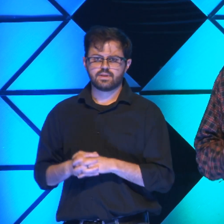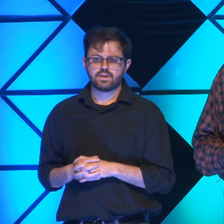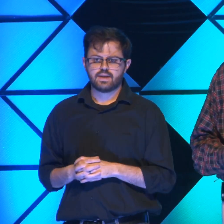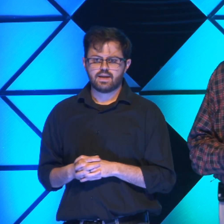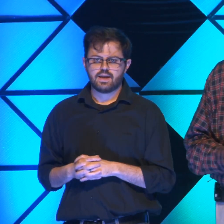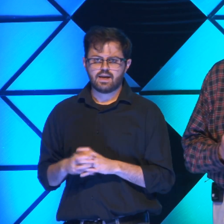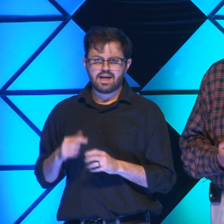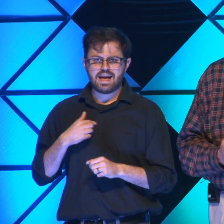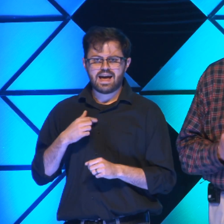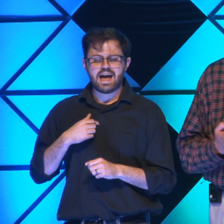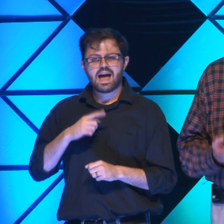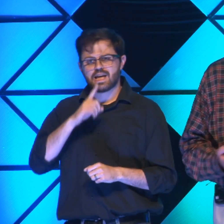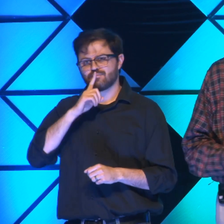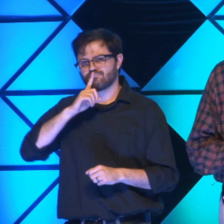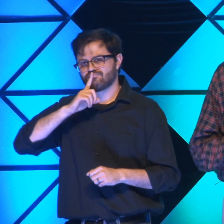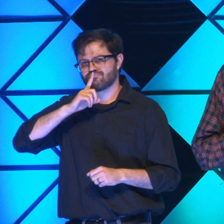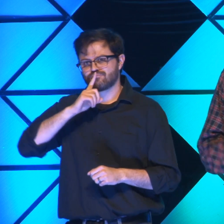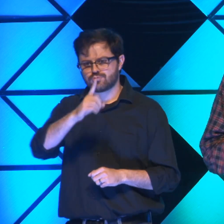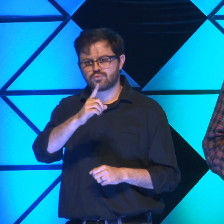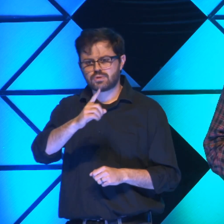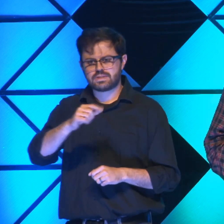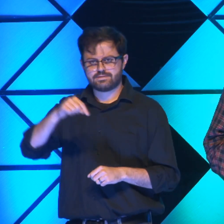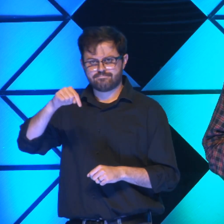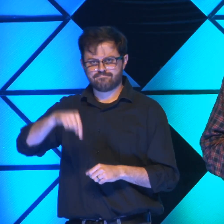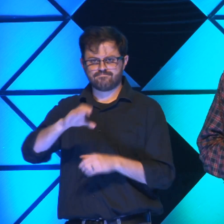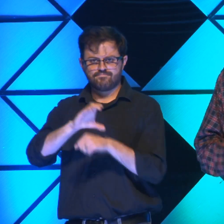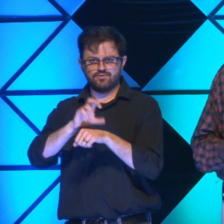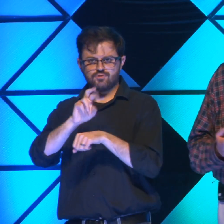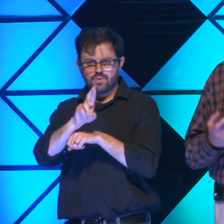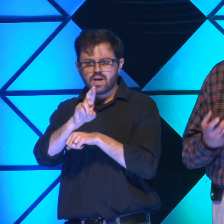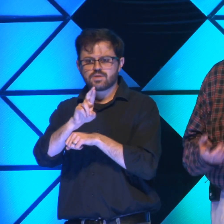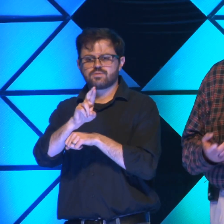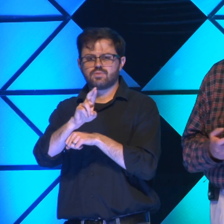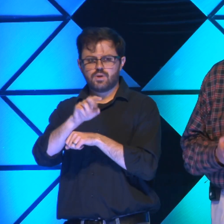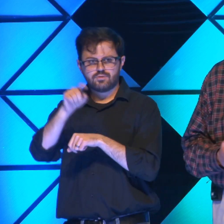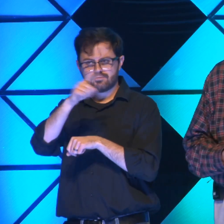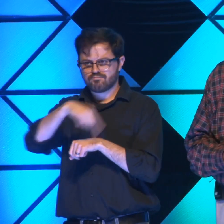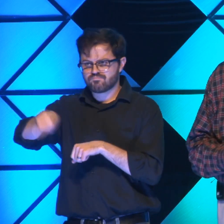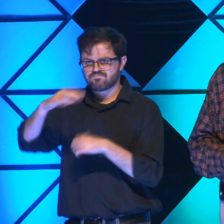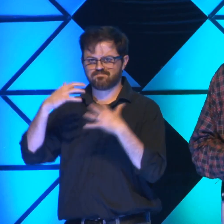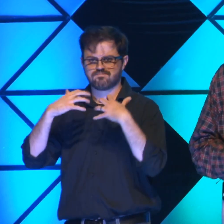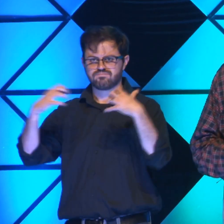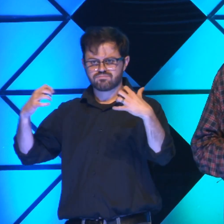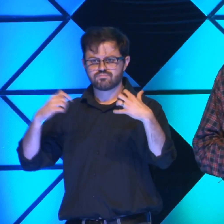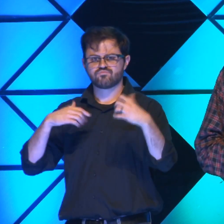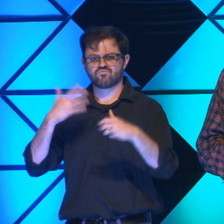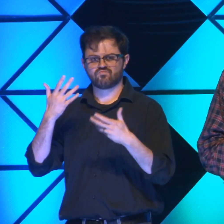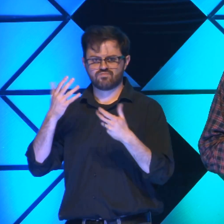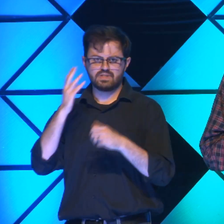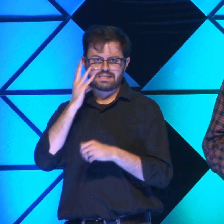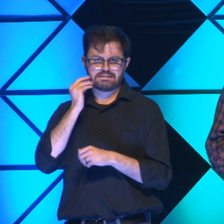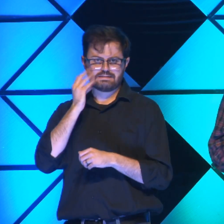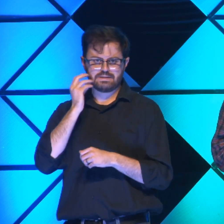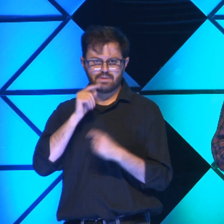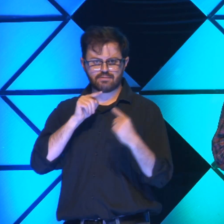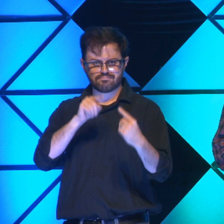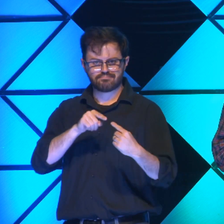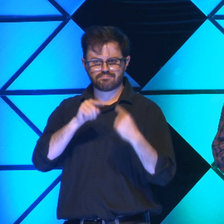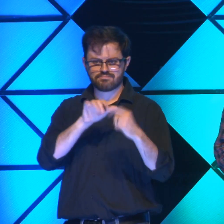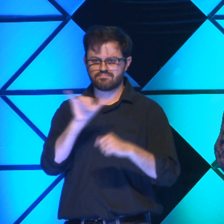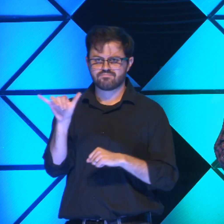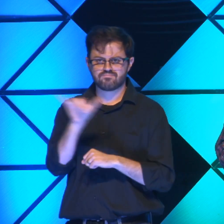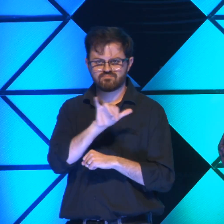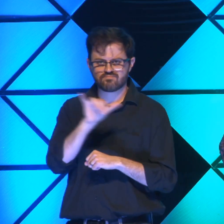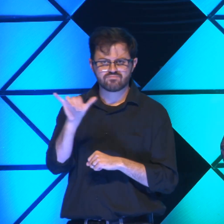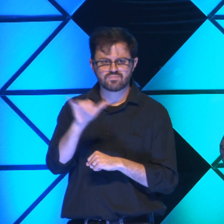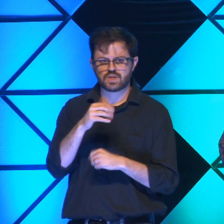have no doubt that this church, this building, this congregation has been there and holds valuable memories for many that were traveling